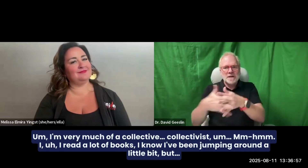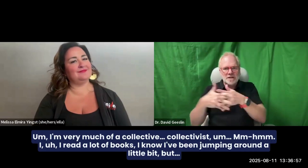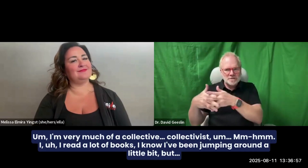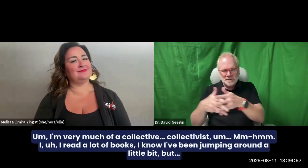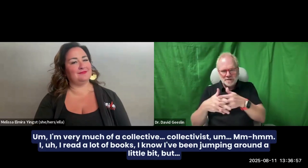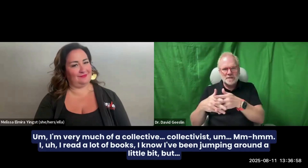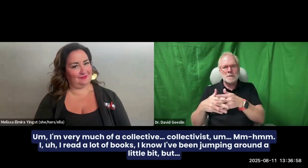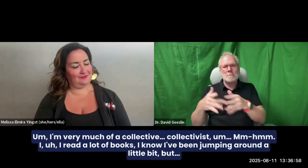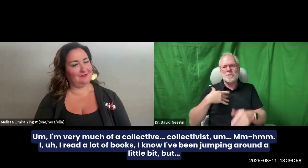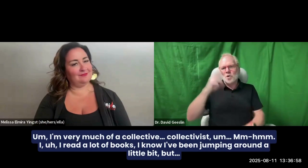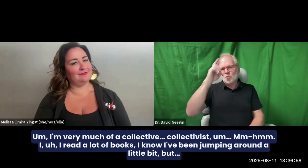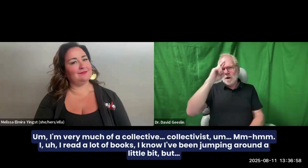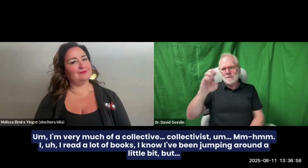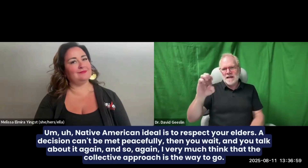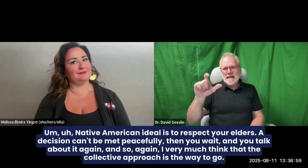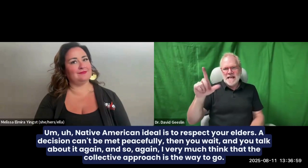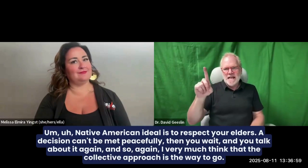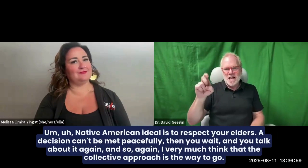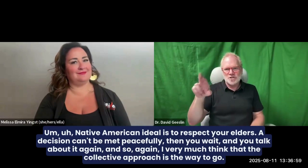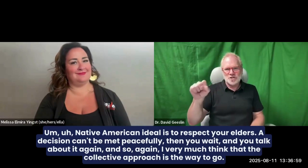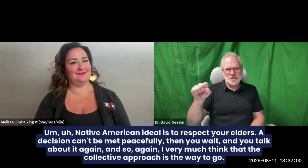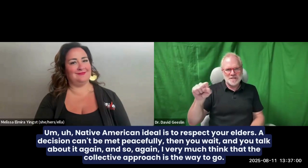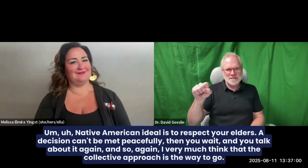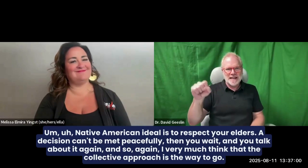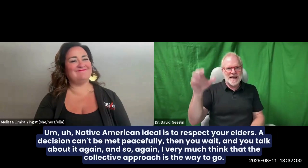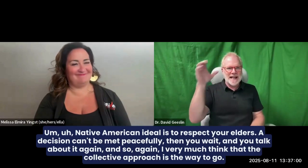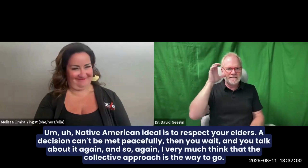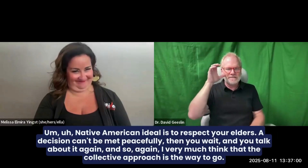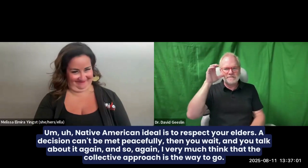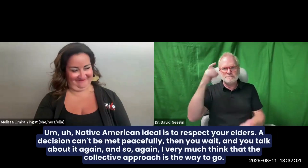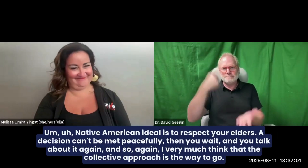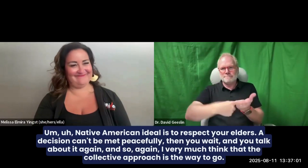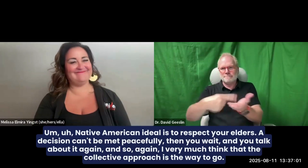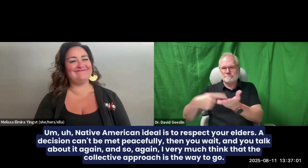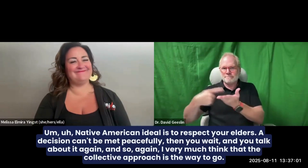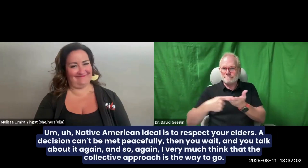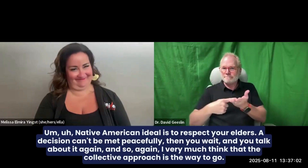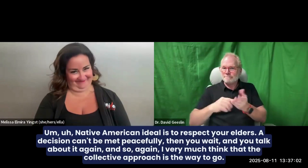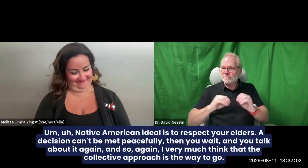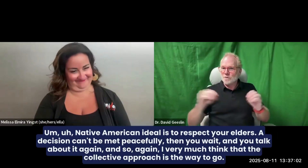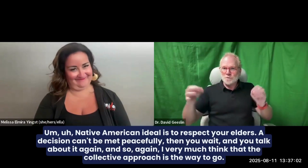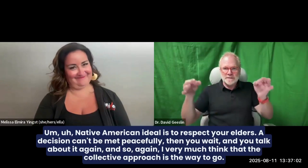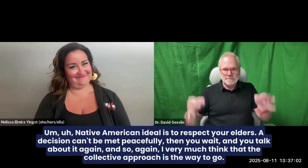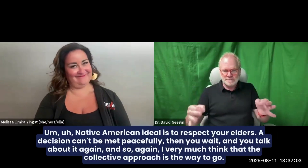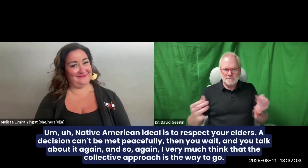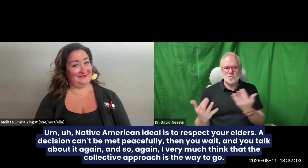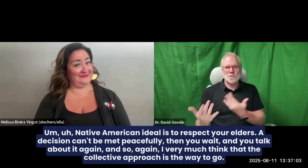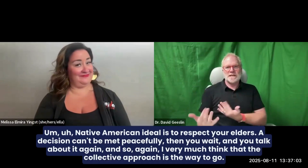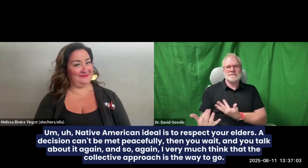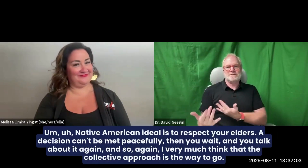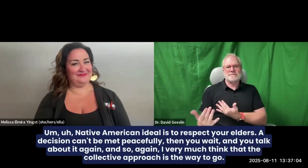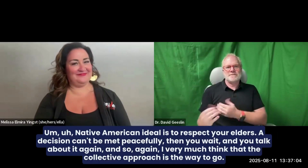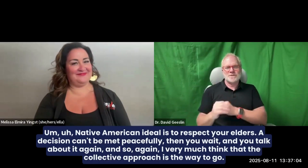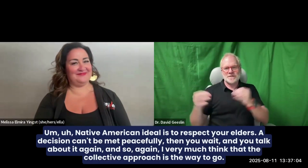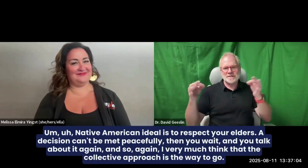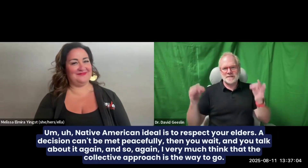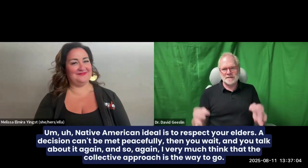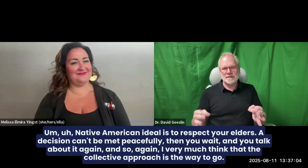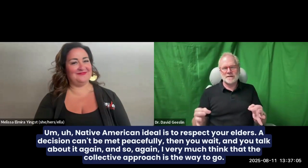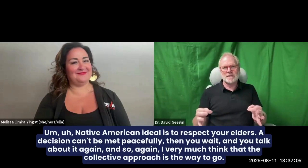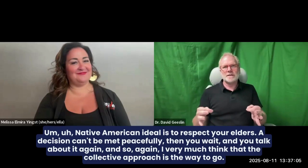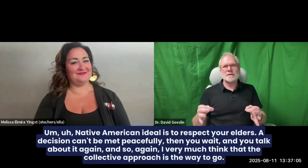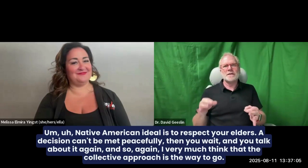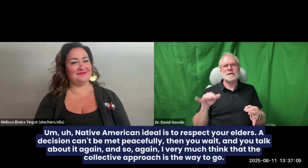lot of books. I know I've been jumping around a little bit, but um, a Native American ideal is to respect your